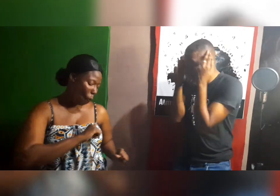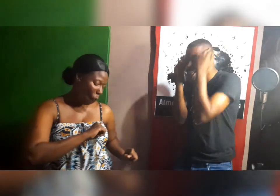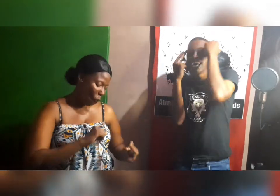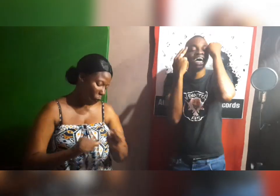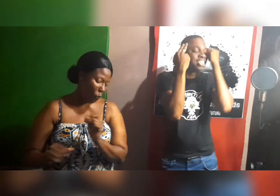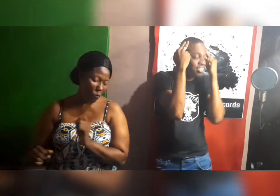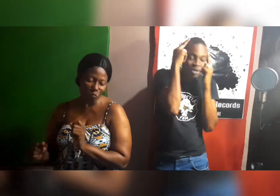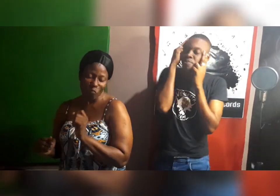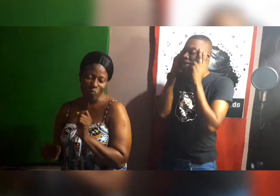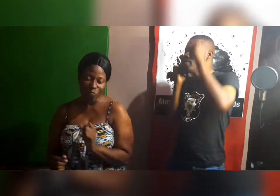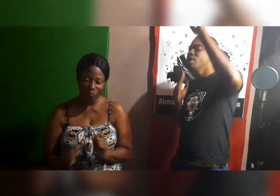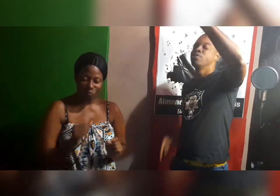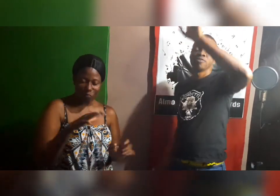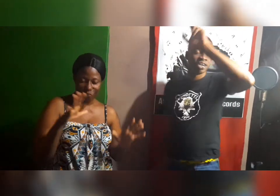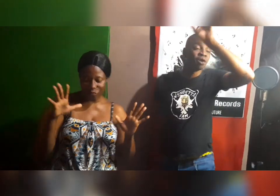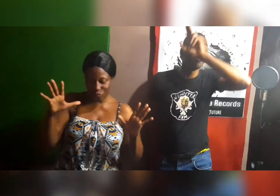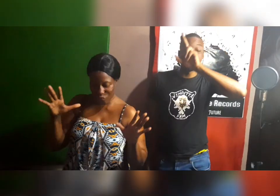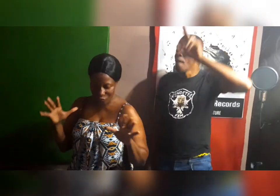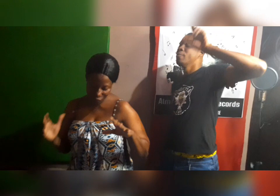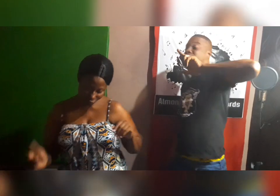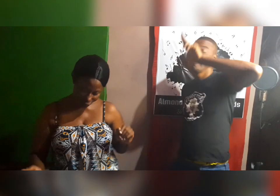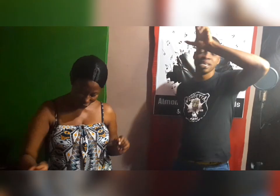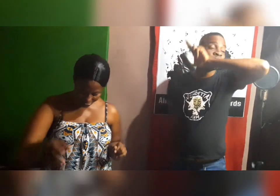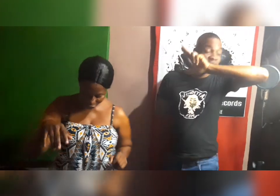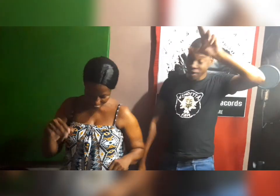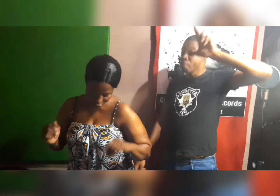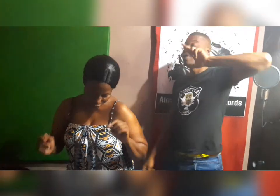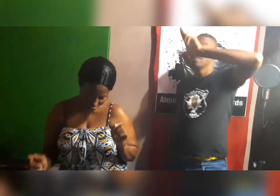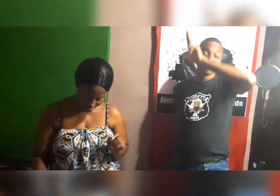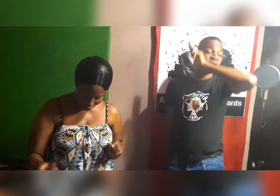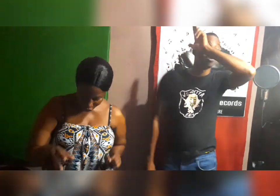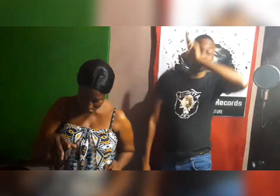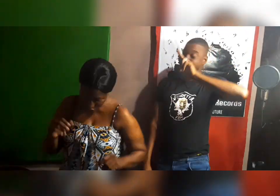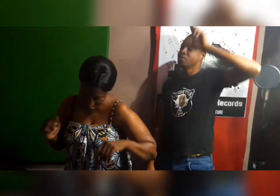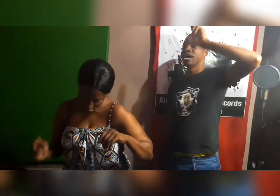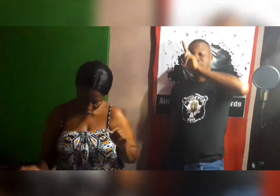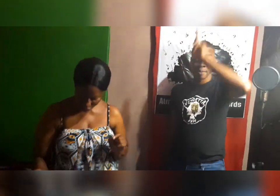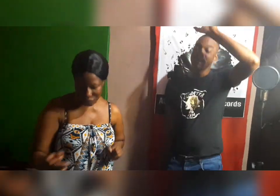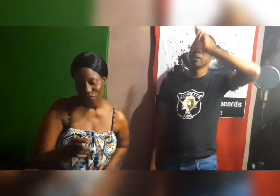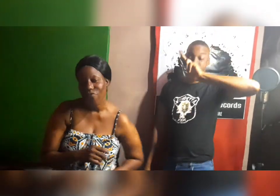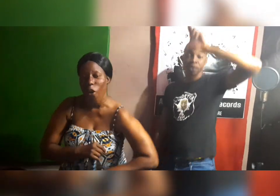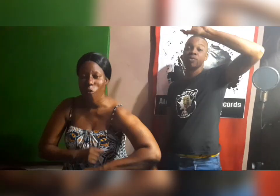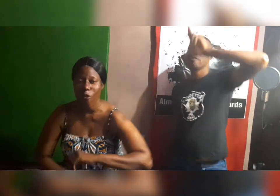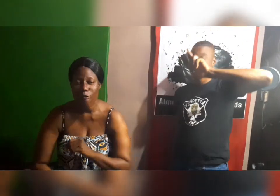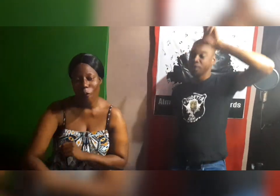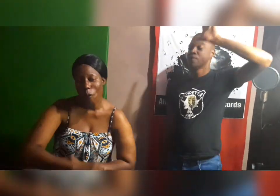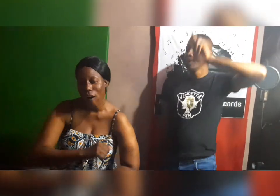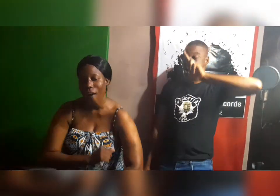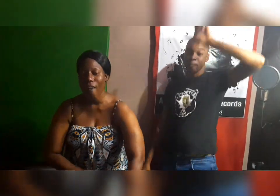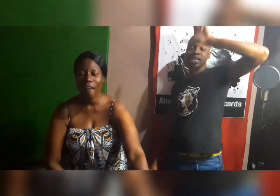not like. I say me madam, me a work for now. Madam, me a work for. Madam, me a work for now. I say me madam, me a work for now. Madam,